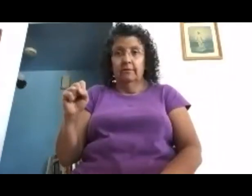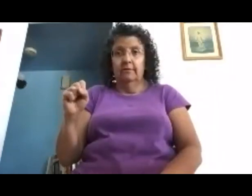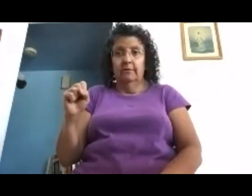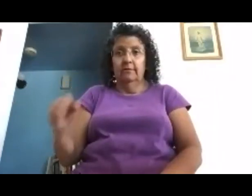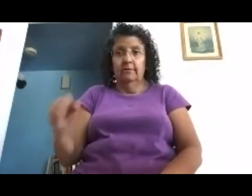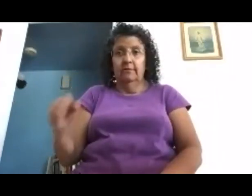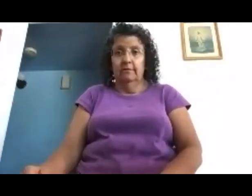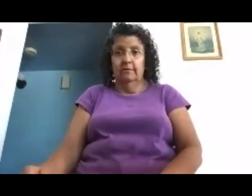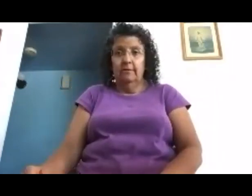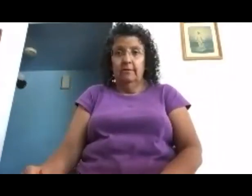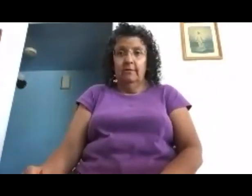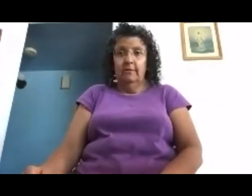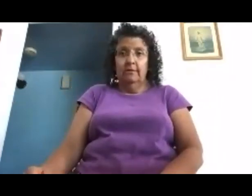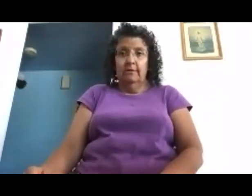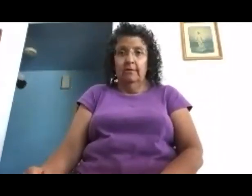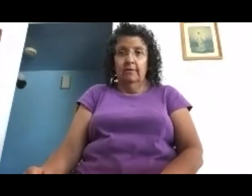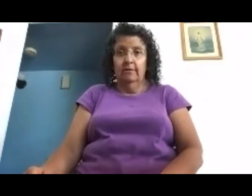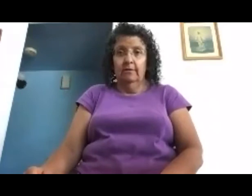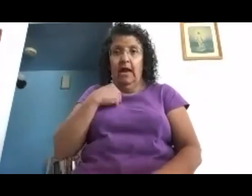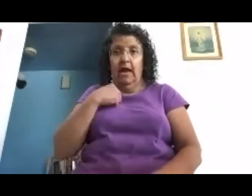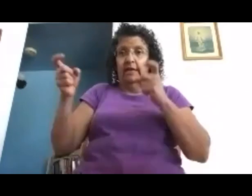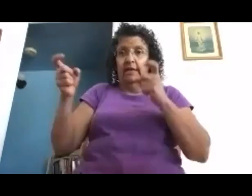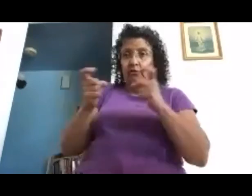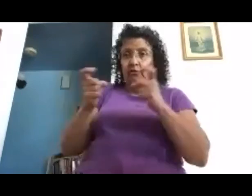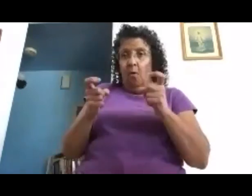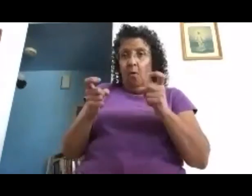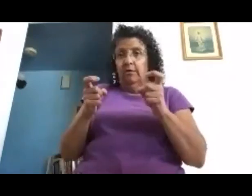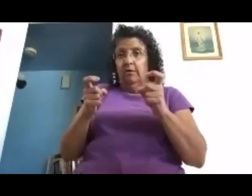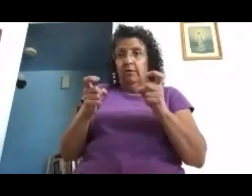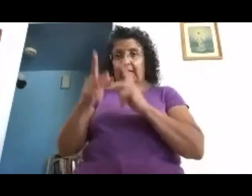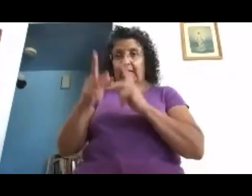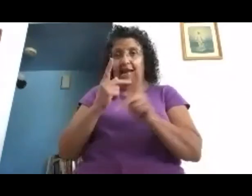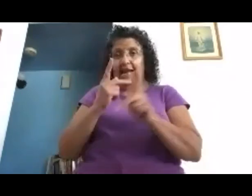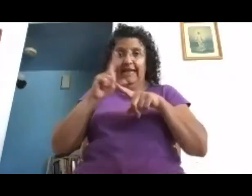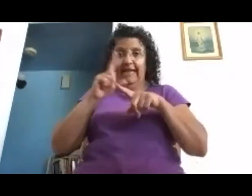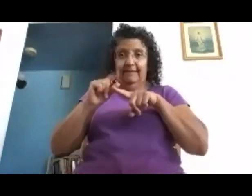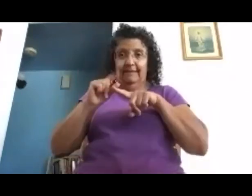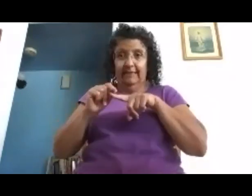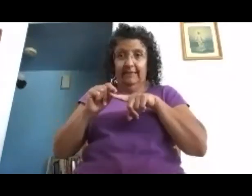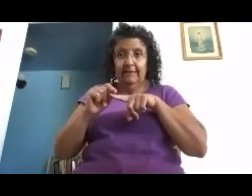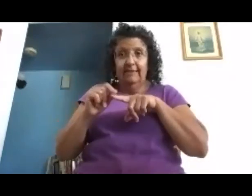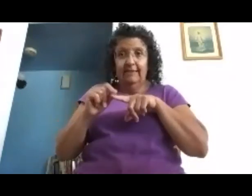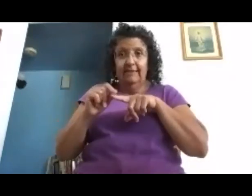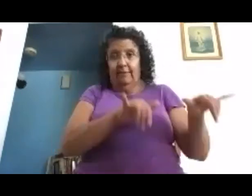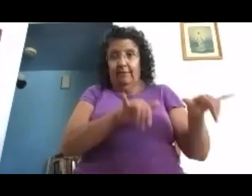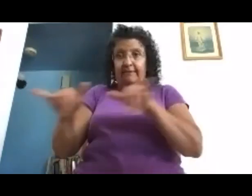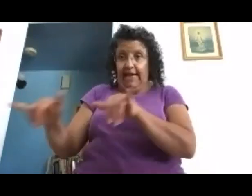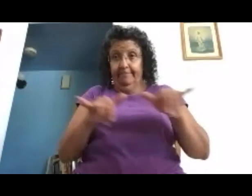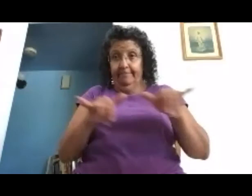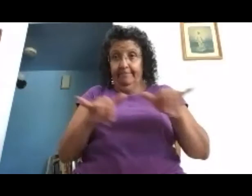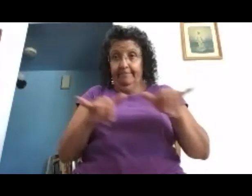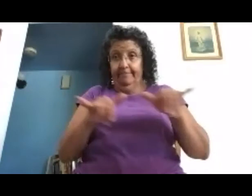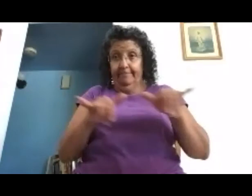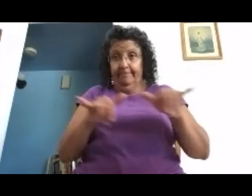I controlled the kind of seeds, they were the same, the kind of pot, the kind